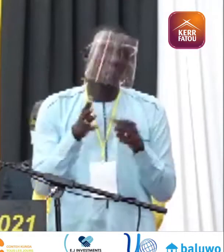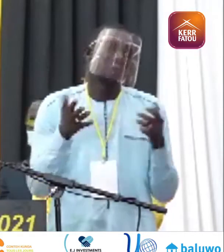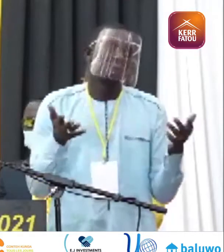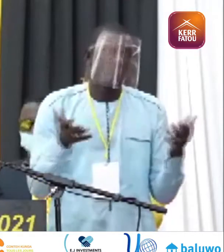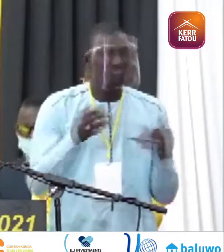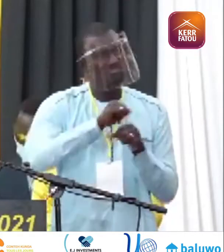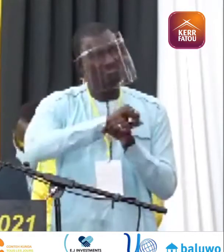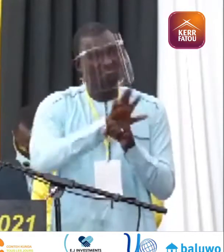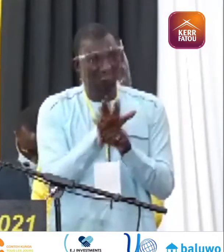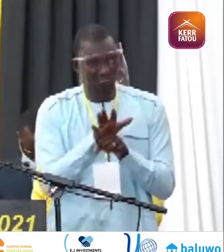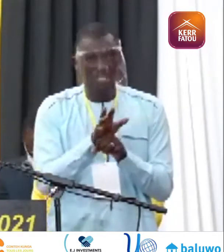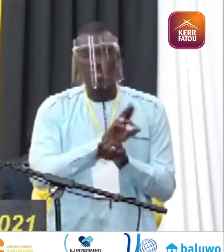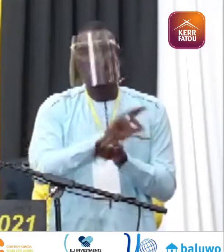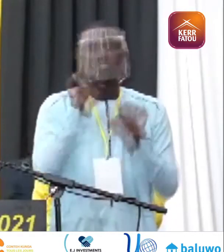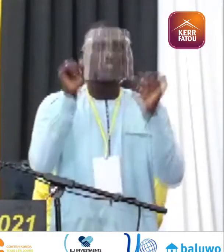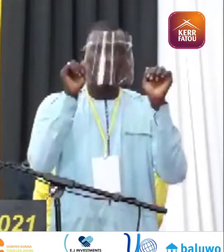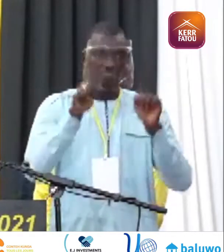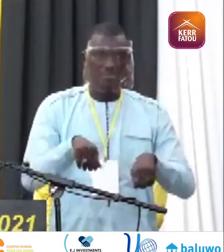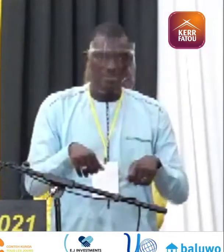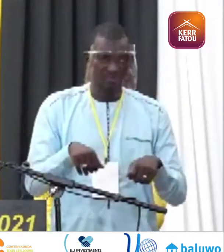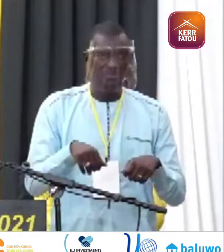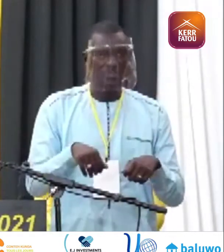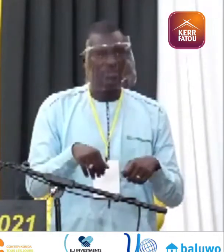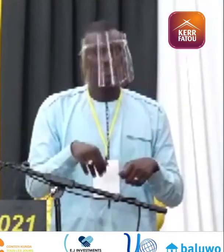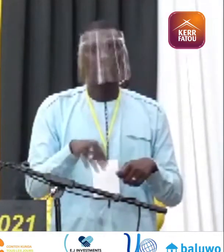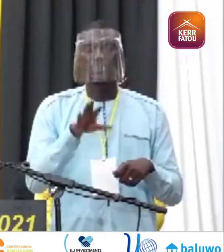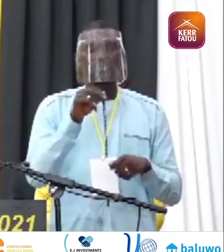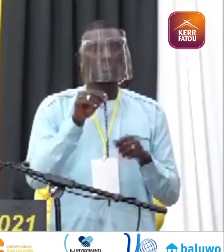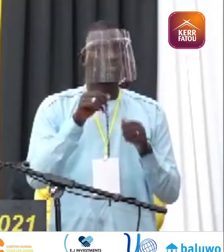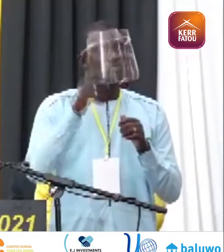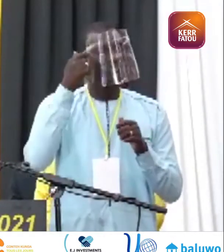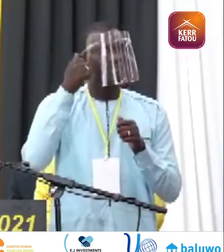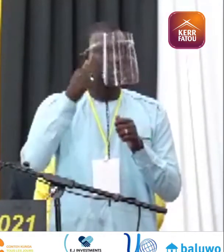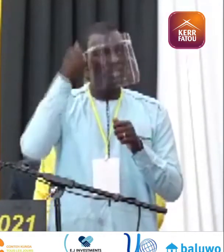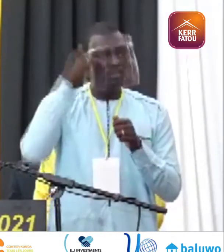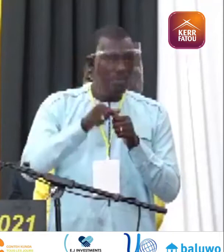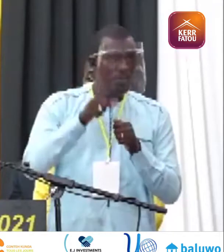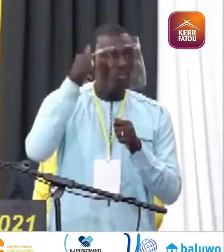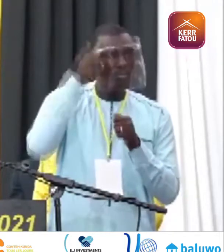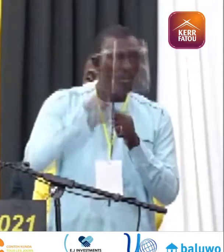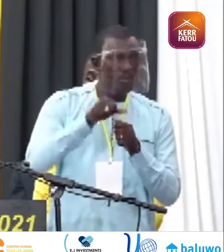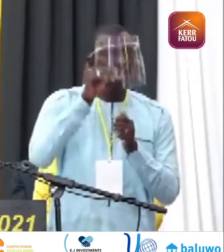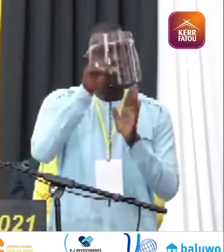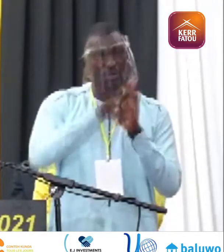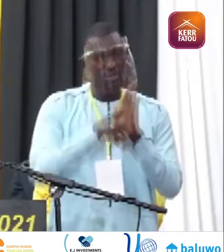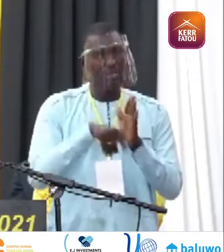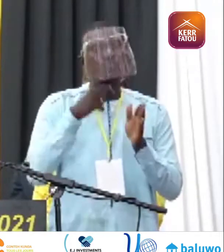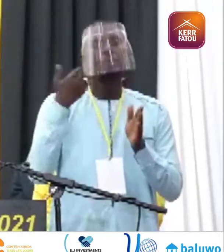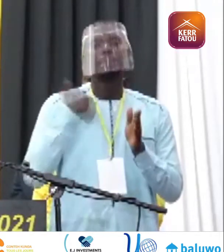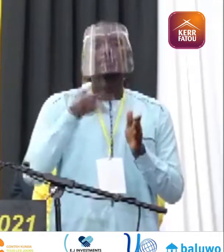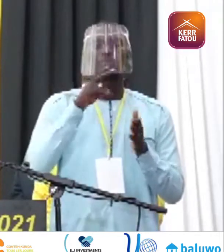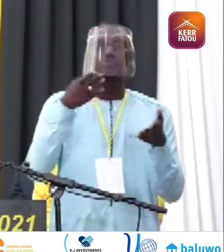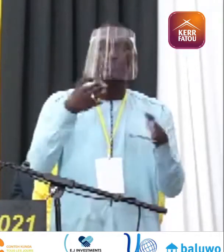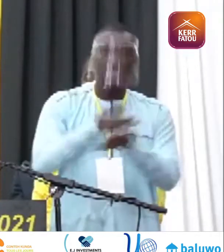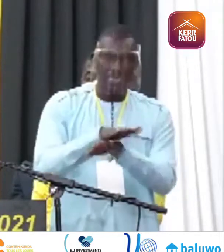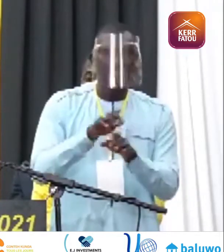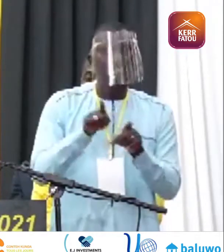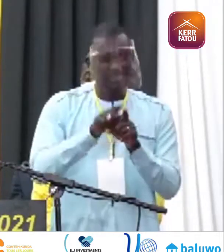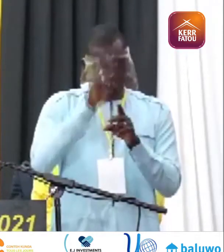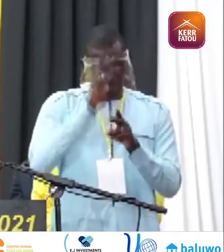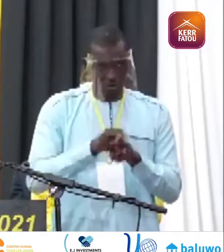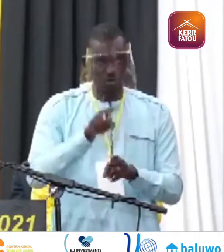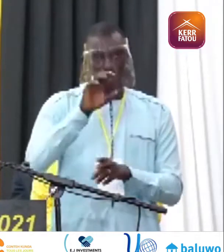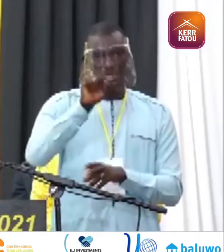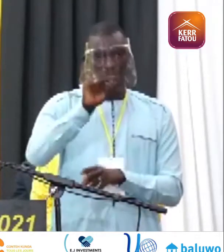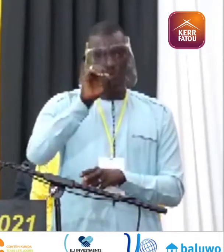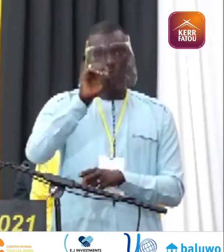COVID-19, we could not hold the memorial lecture and we could not hold any activity to honor Solo